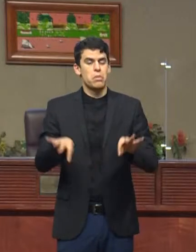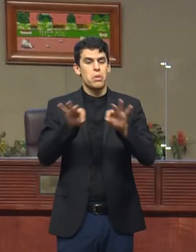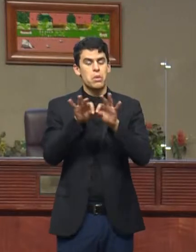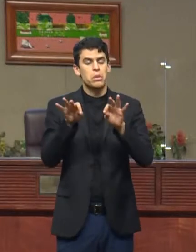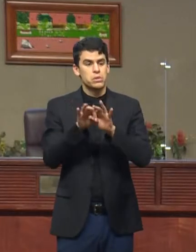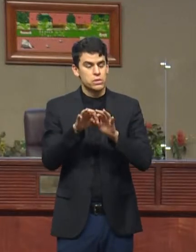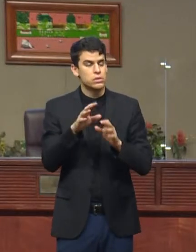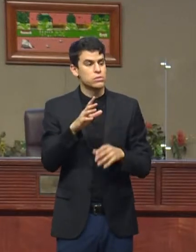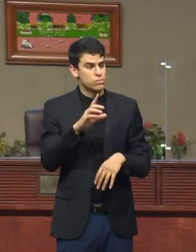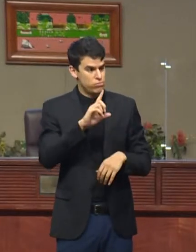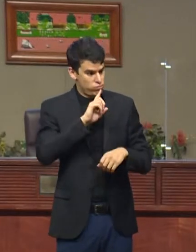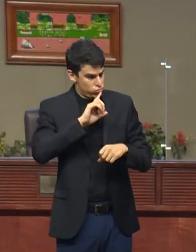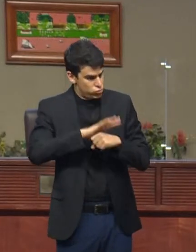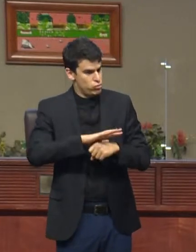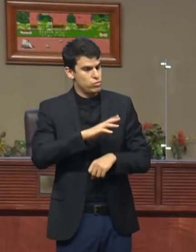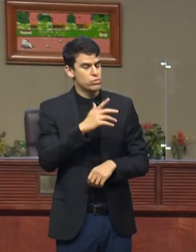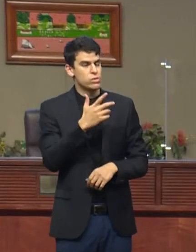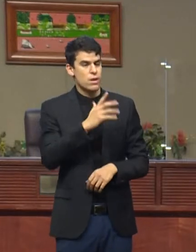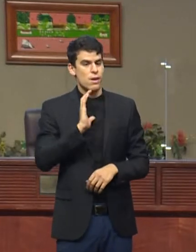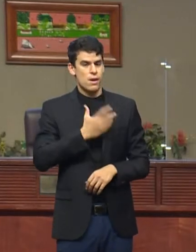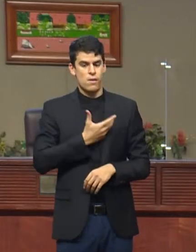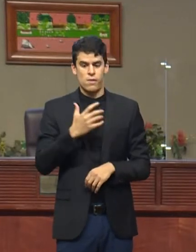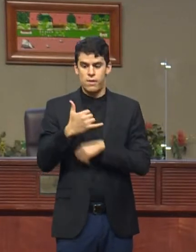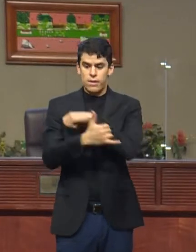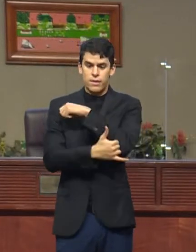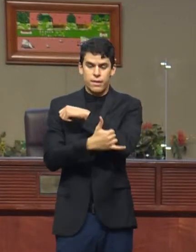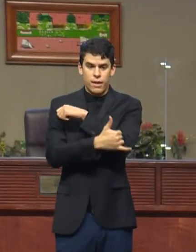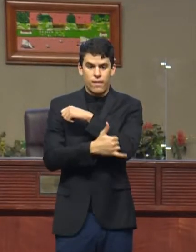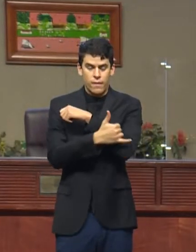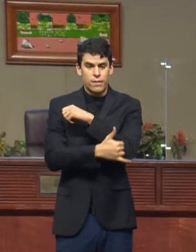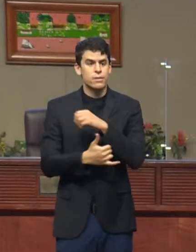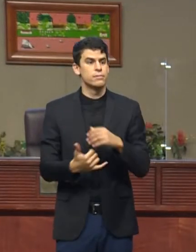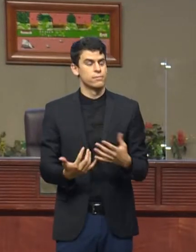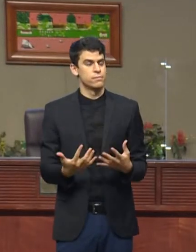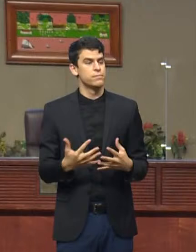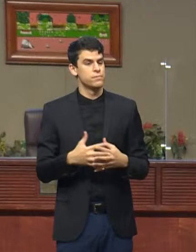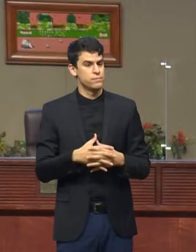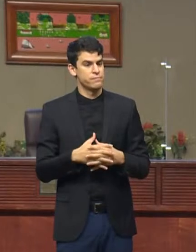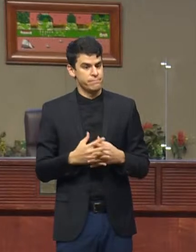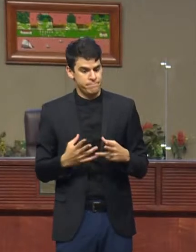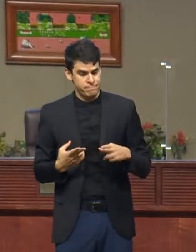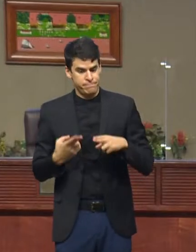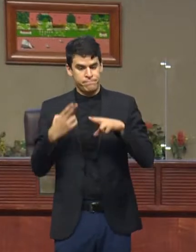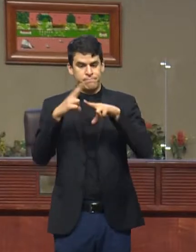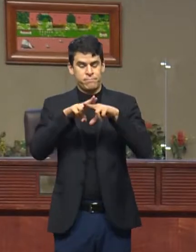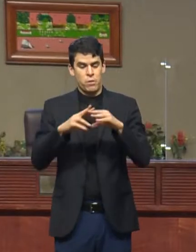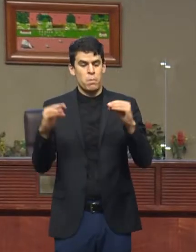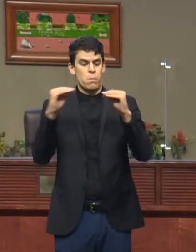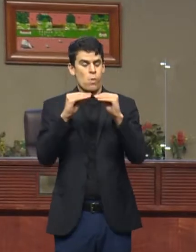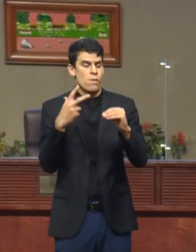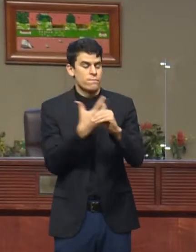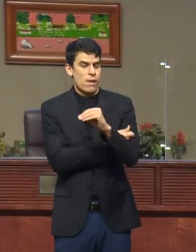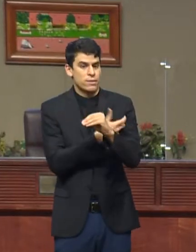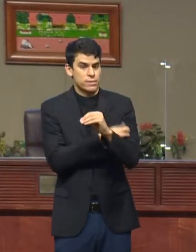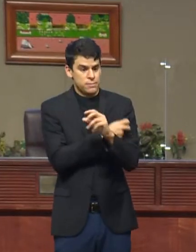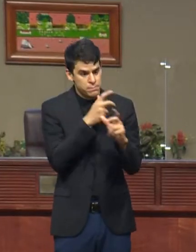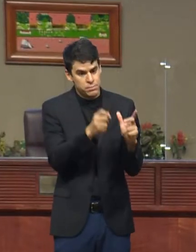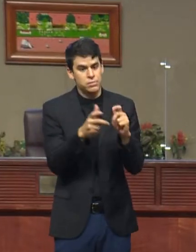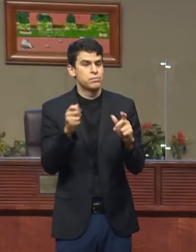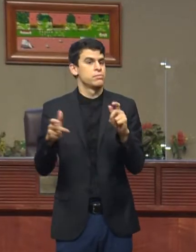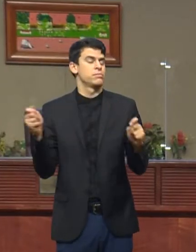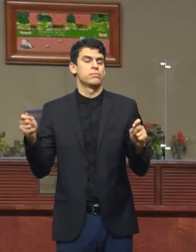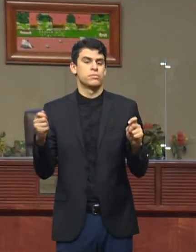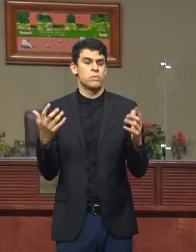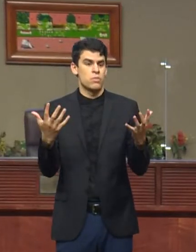ensuring that our county increases significantly its rate of vaccinations. And